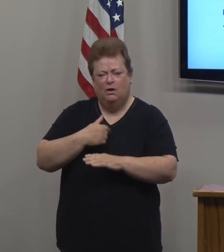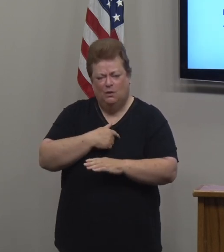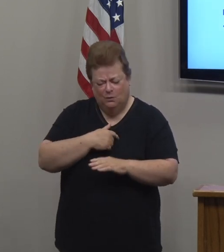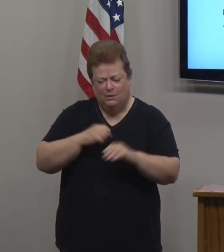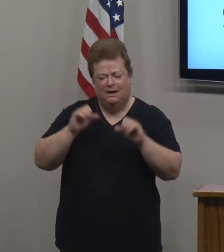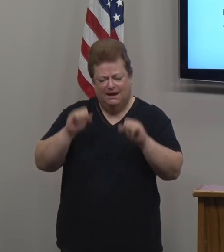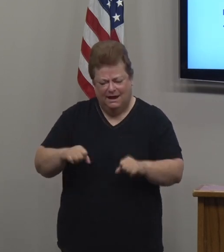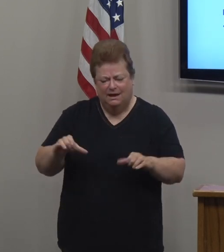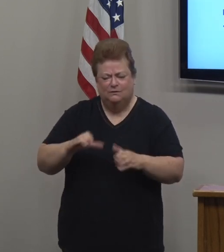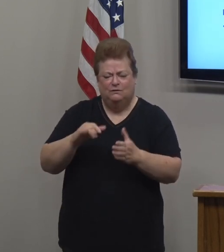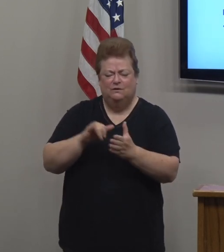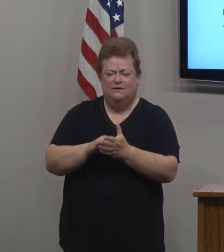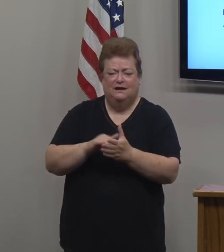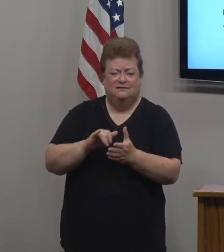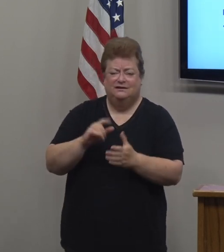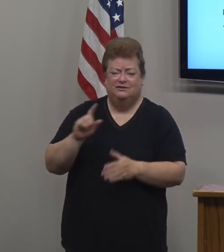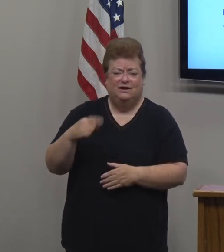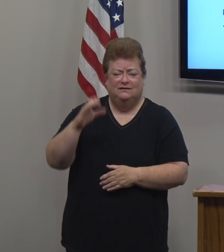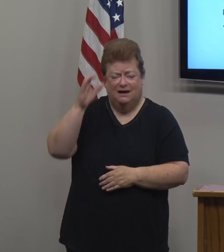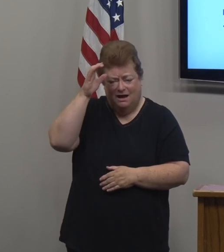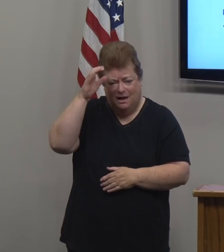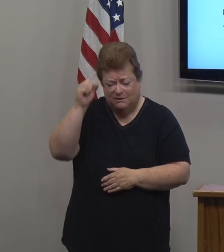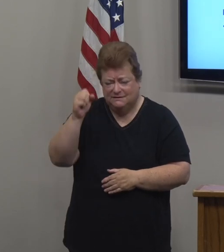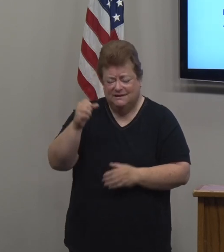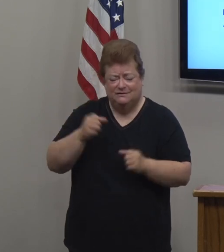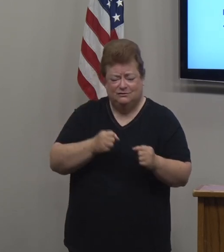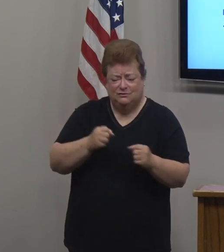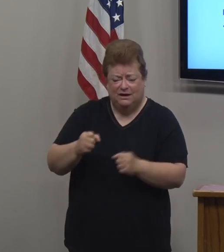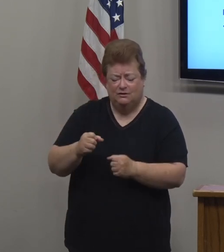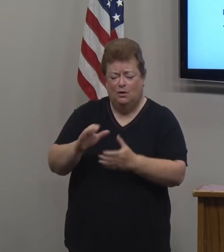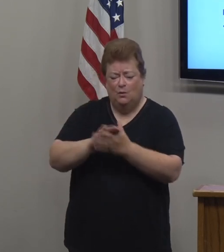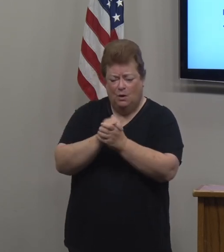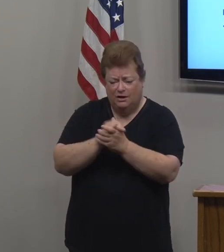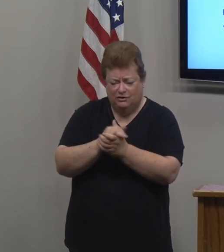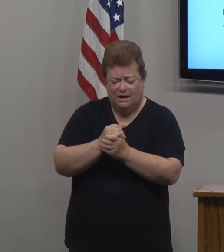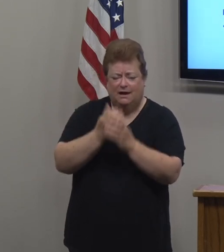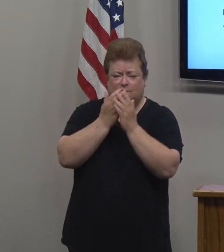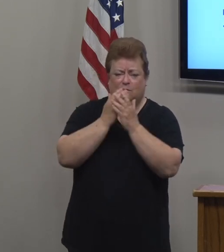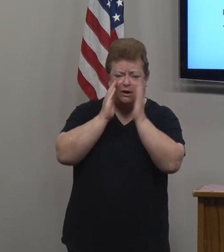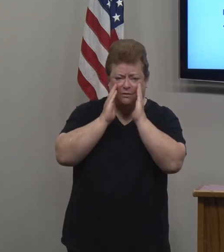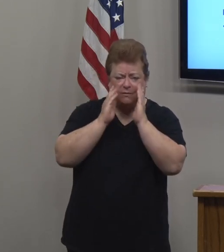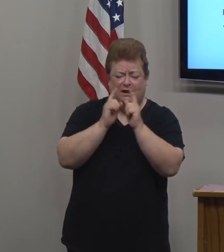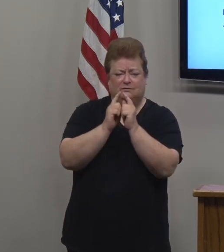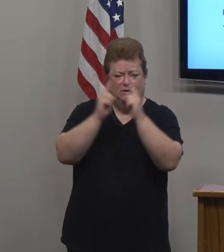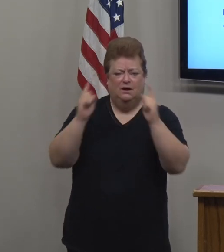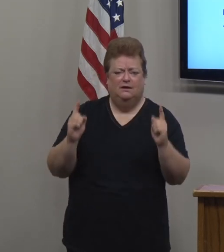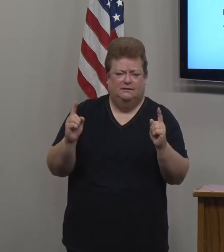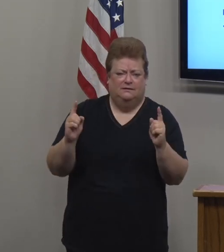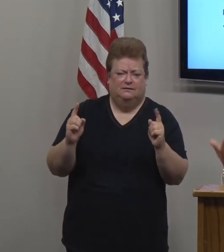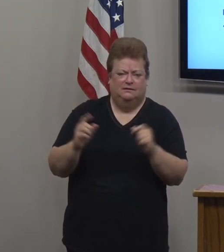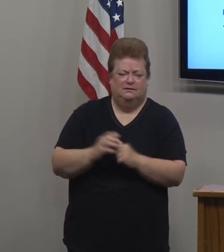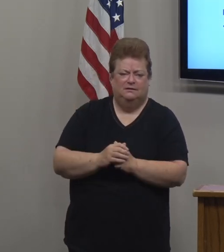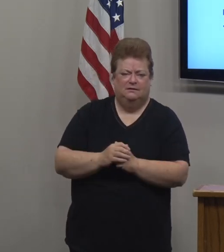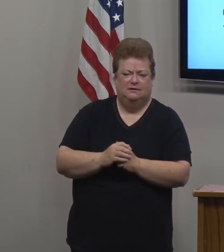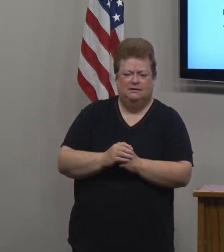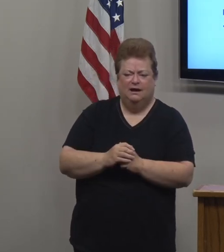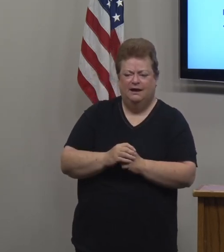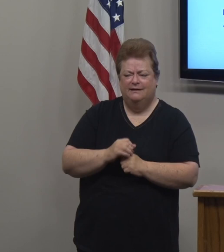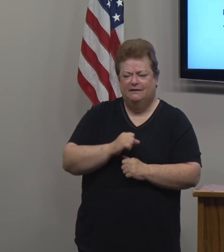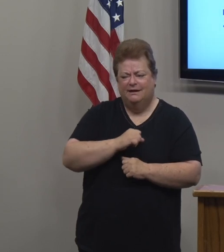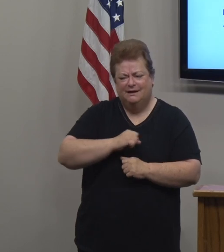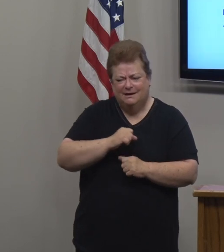and it's really just common sense strategies. Washing your hands, wearing your mask, and watching your distance. Nudging each